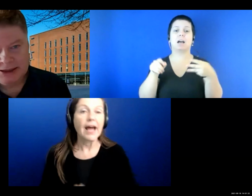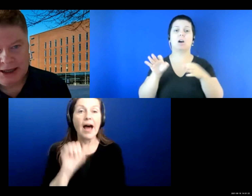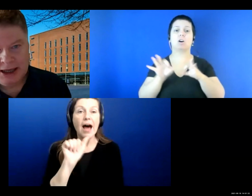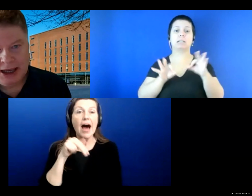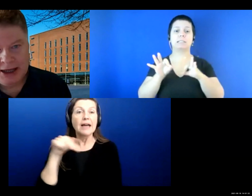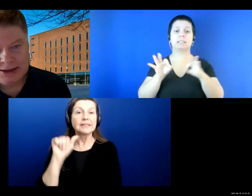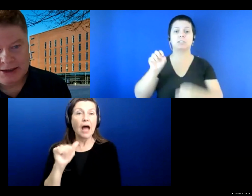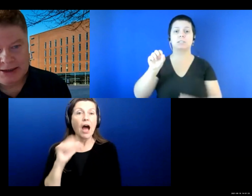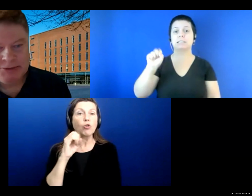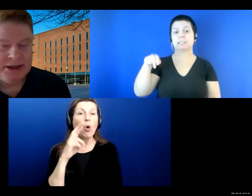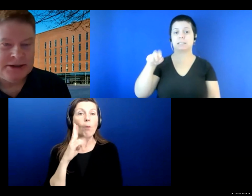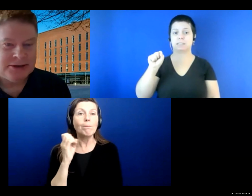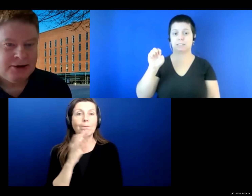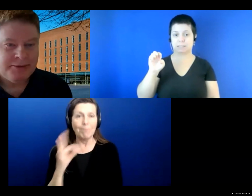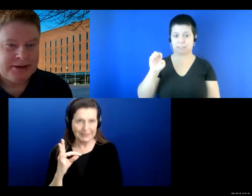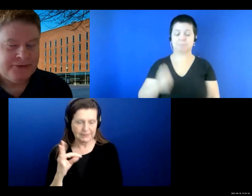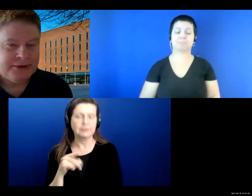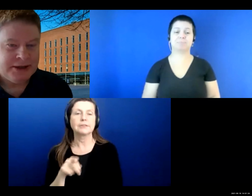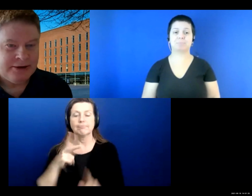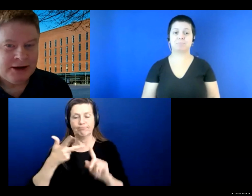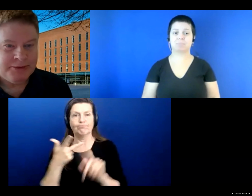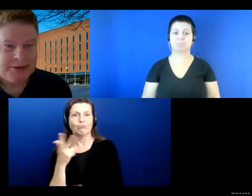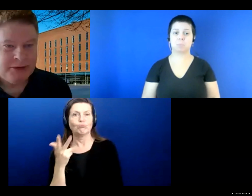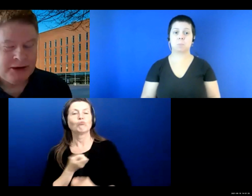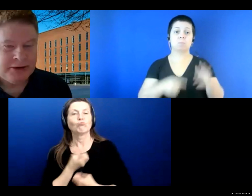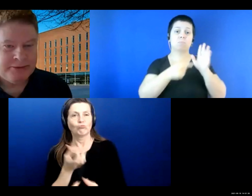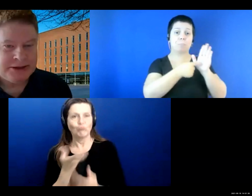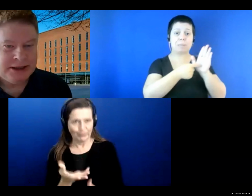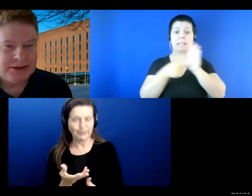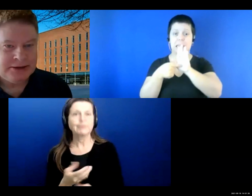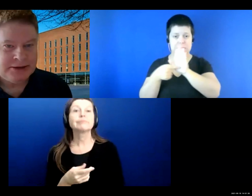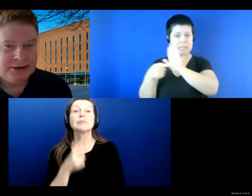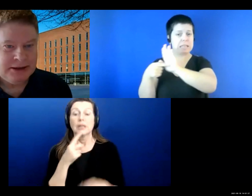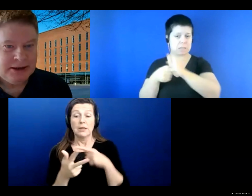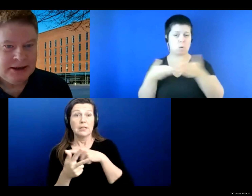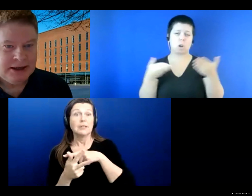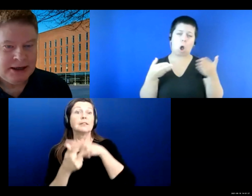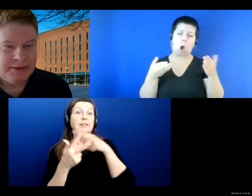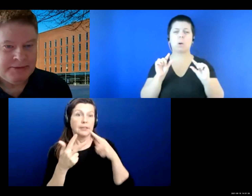SENSE. And these presentations are a bit different than earlier presentations.